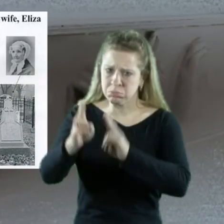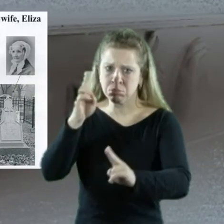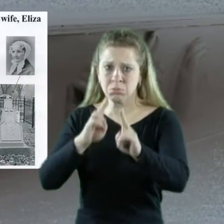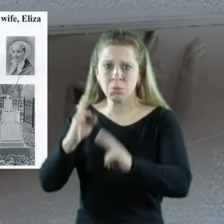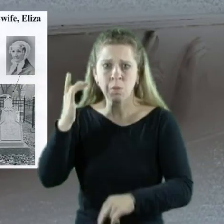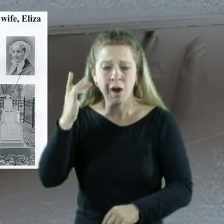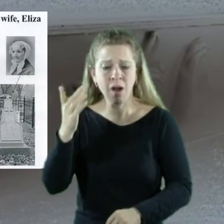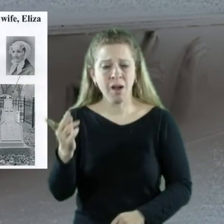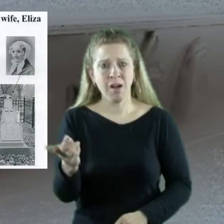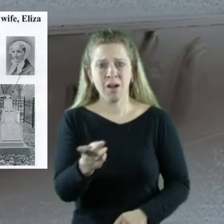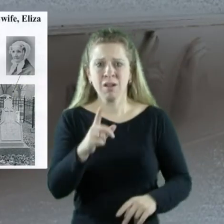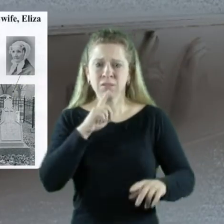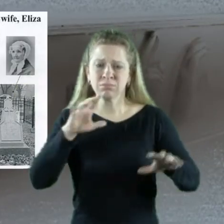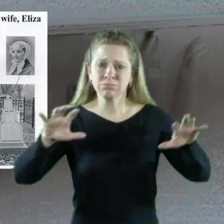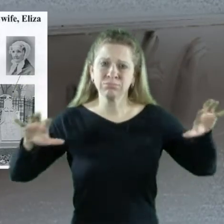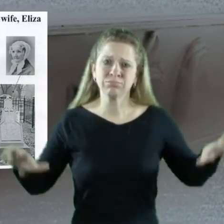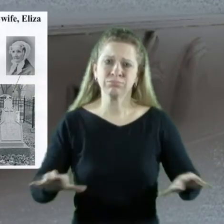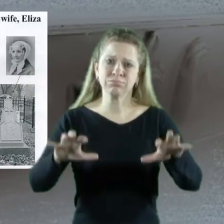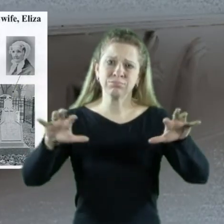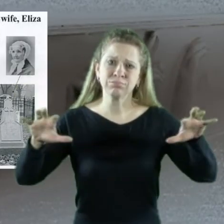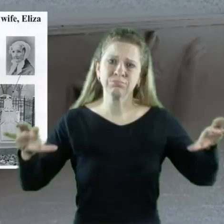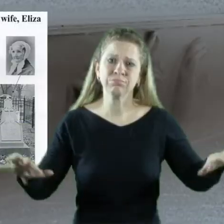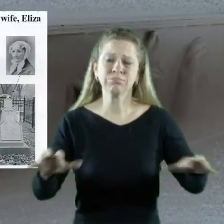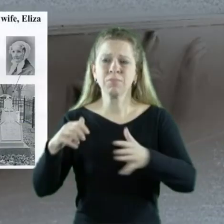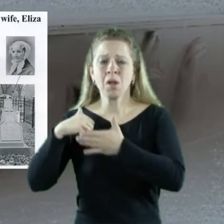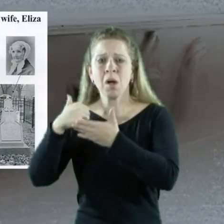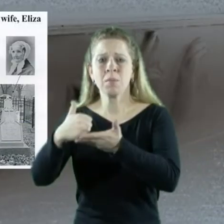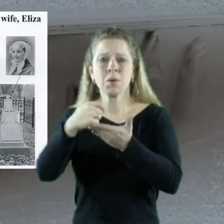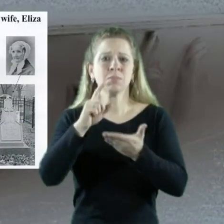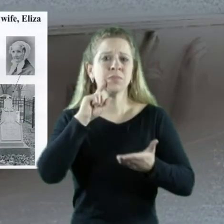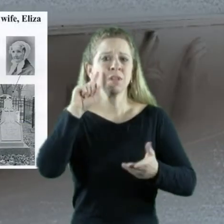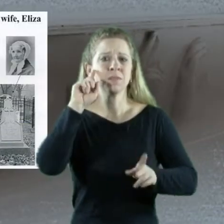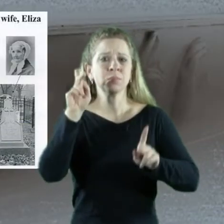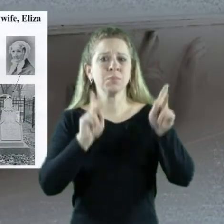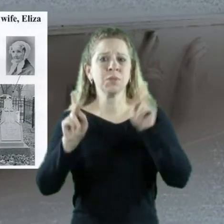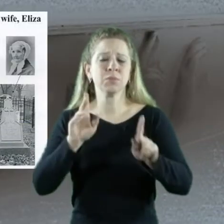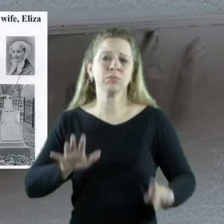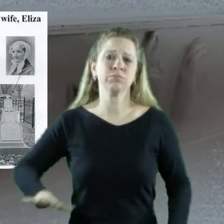Many people came to honor Laurent Clerc for his work with deaf people.